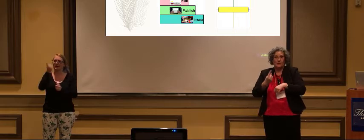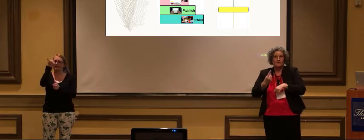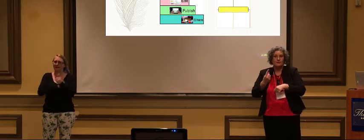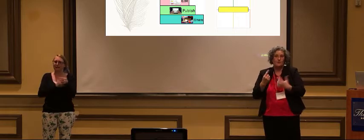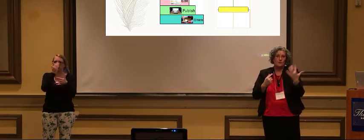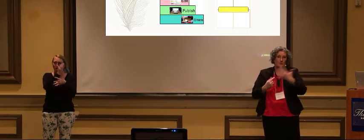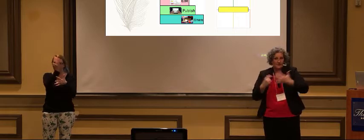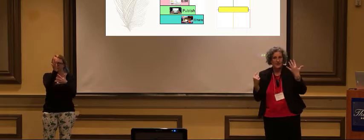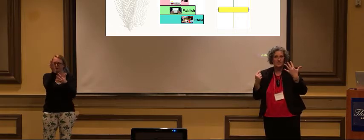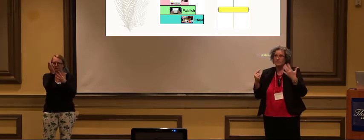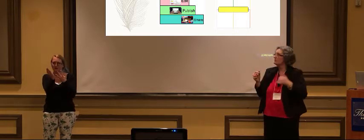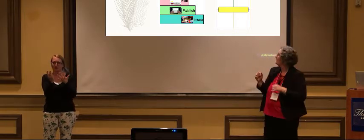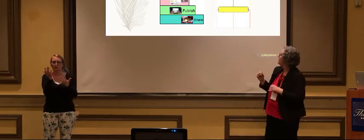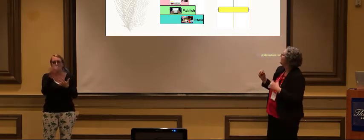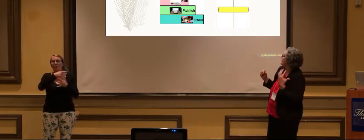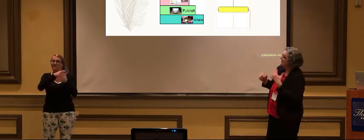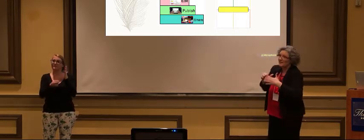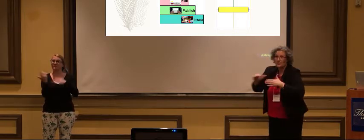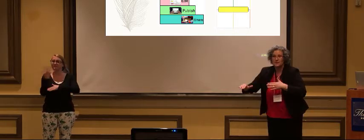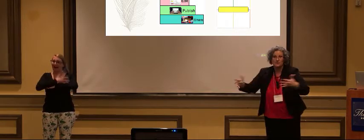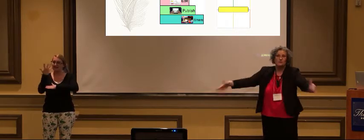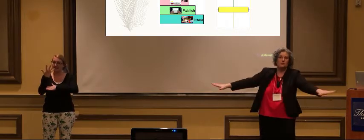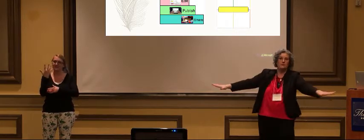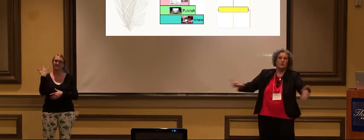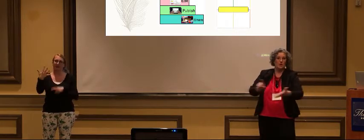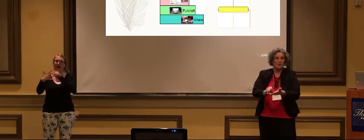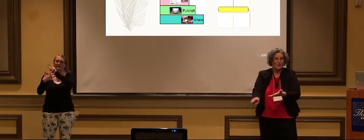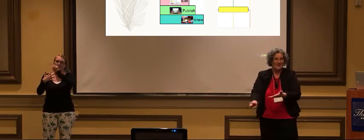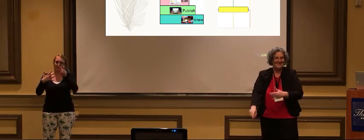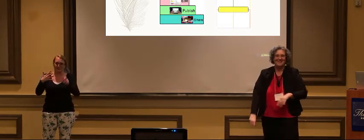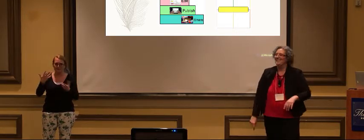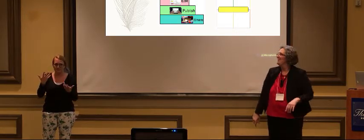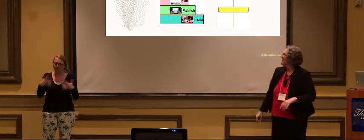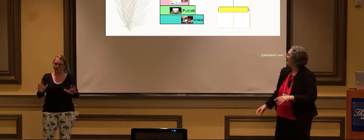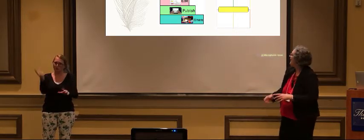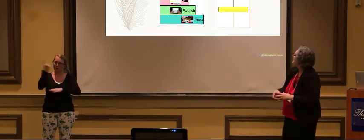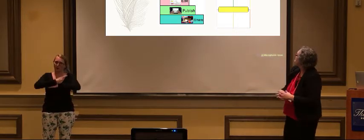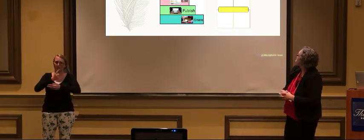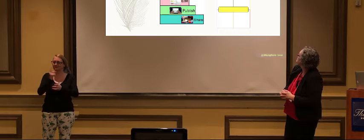one day. So 5 days, 5 steps, we're done in a week.